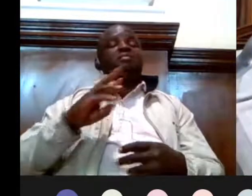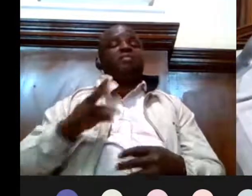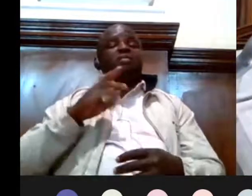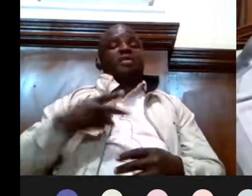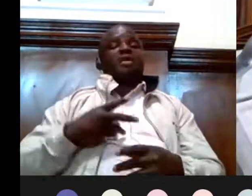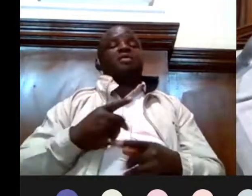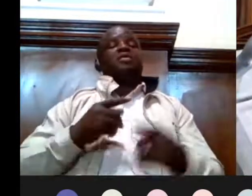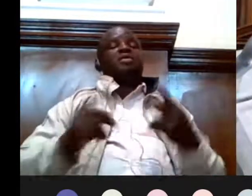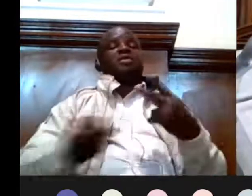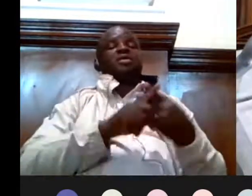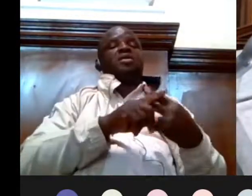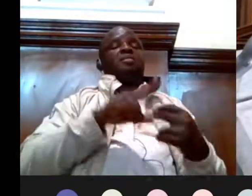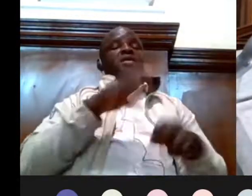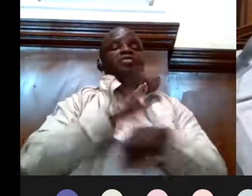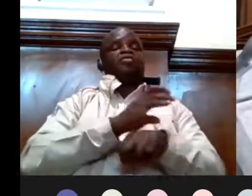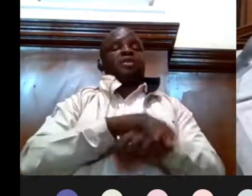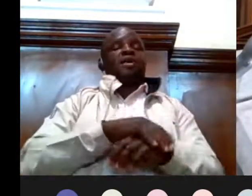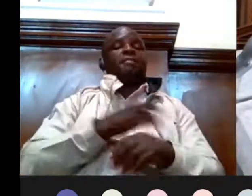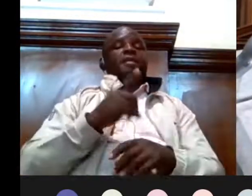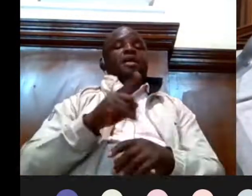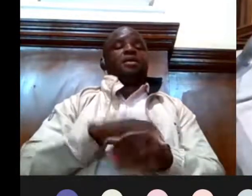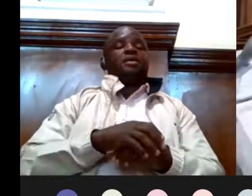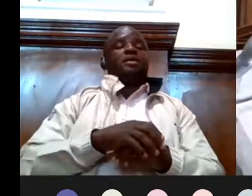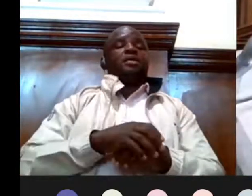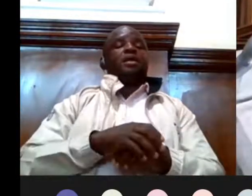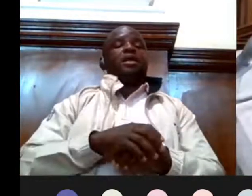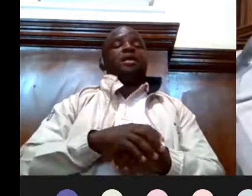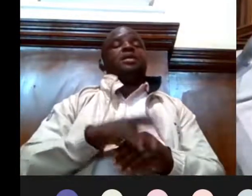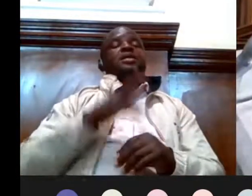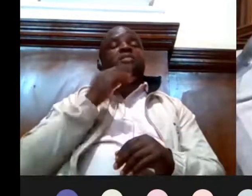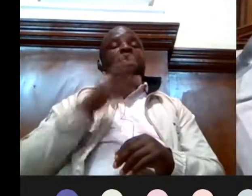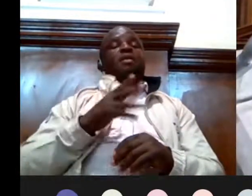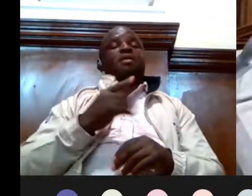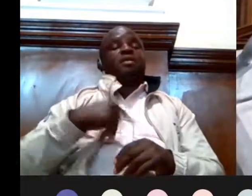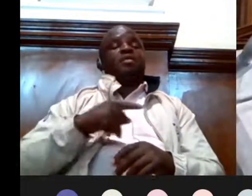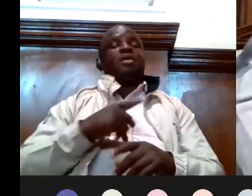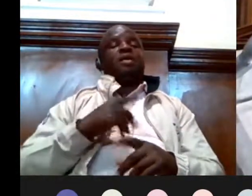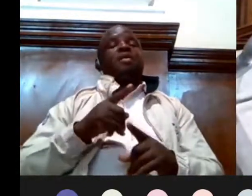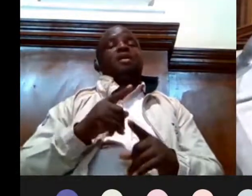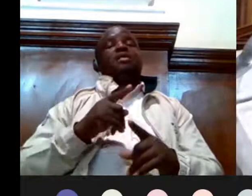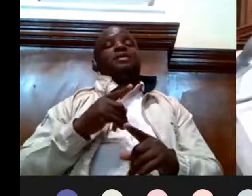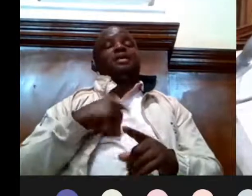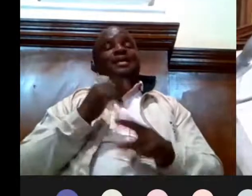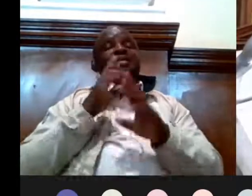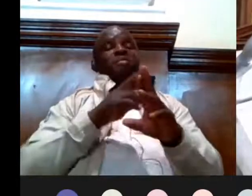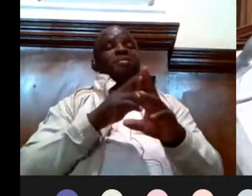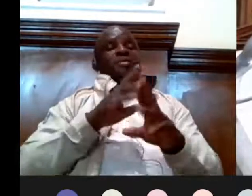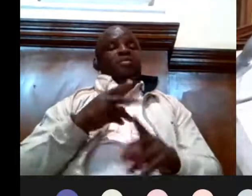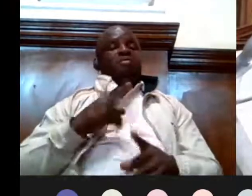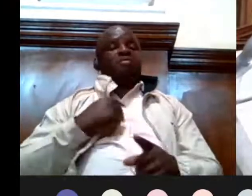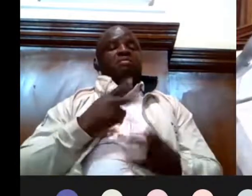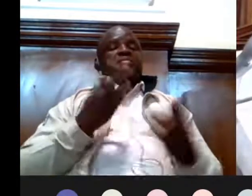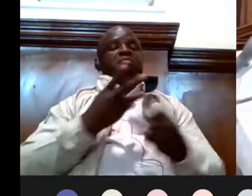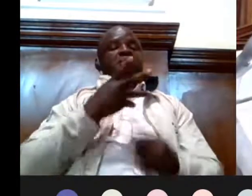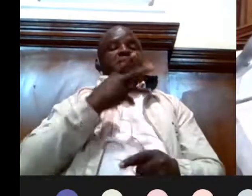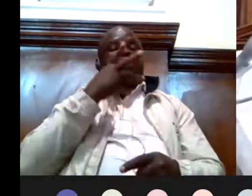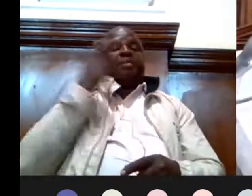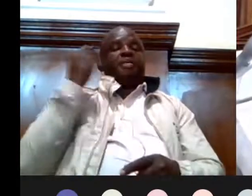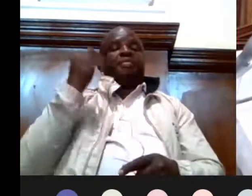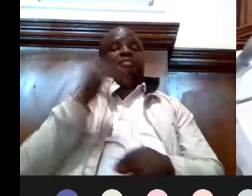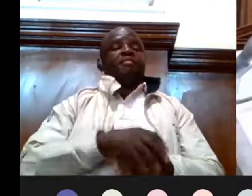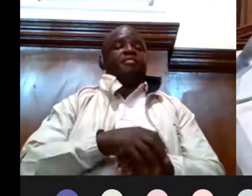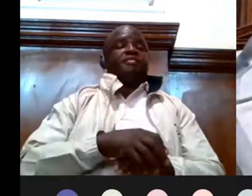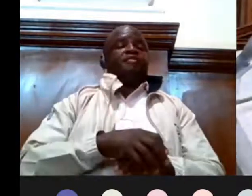Lefika. But Speaker, we must also honor the forgotten women, those who must fight